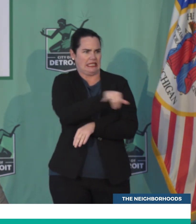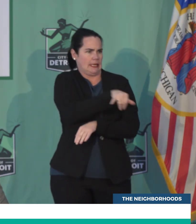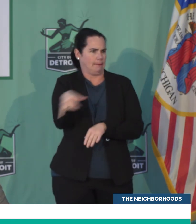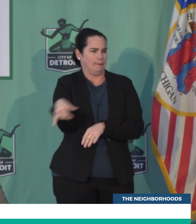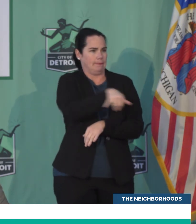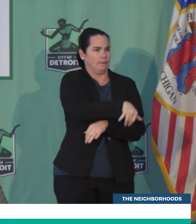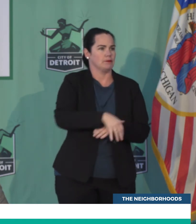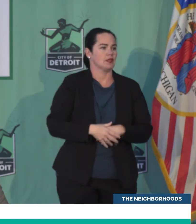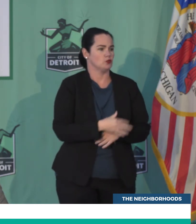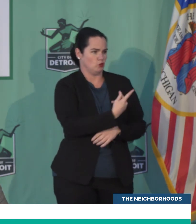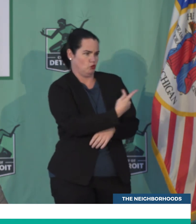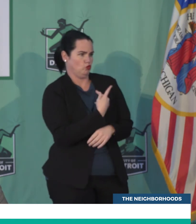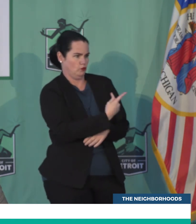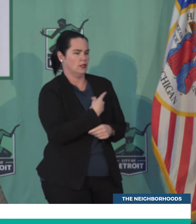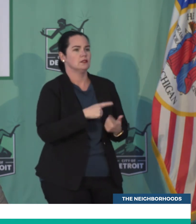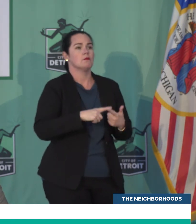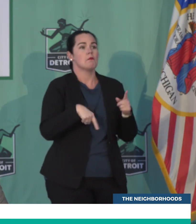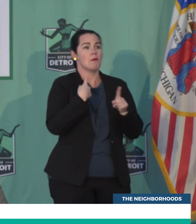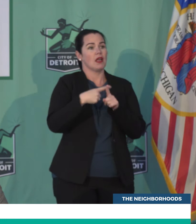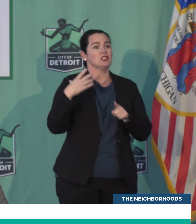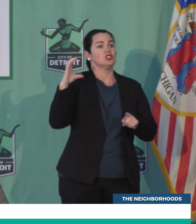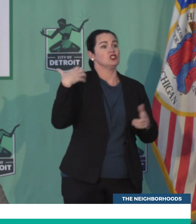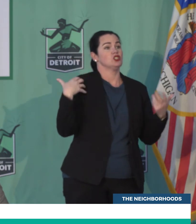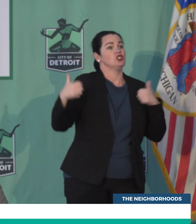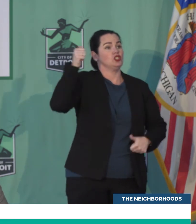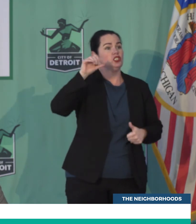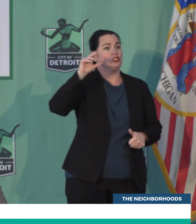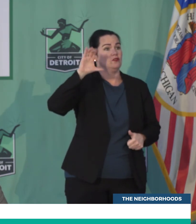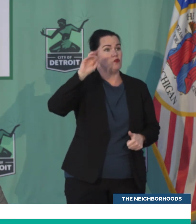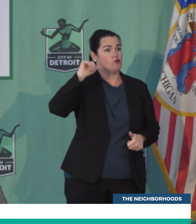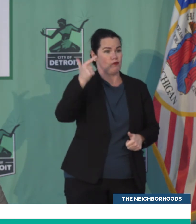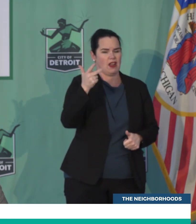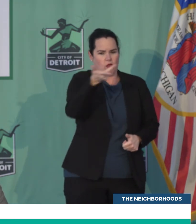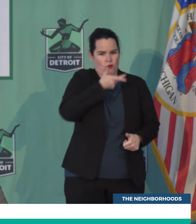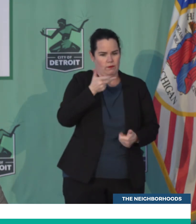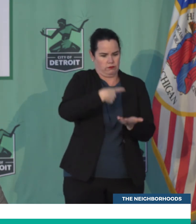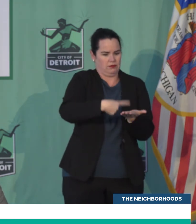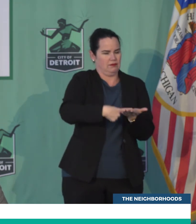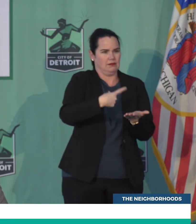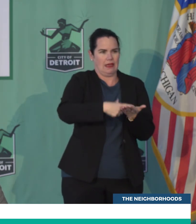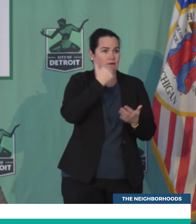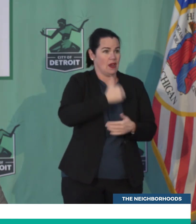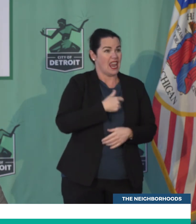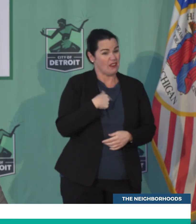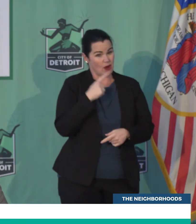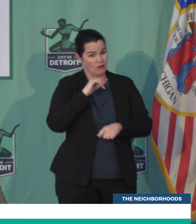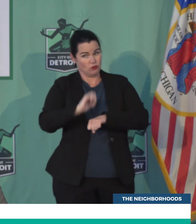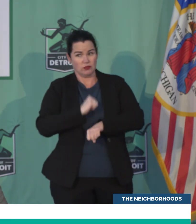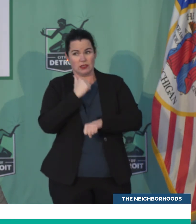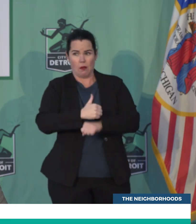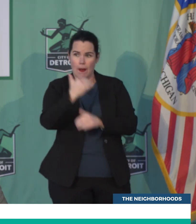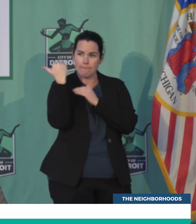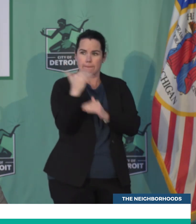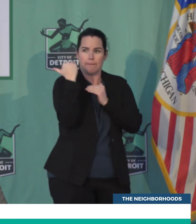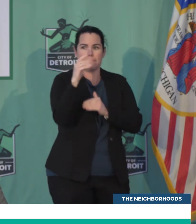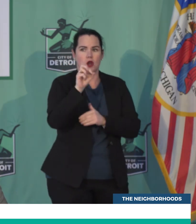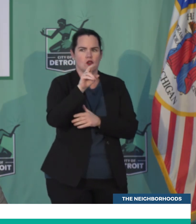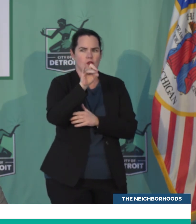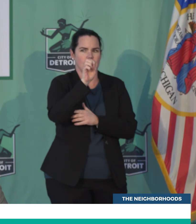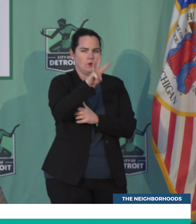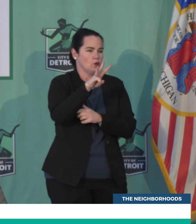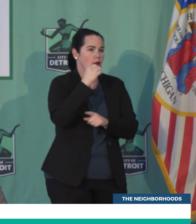talking about all these options every day. If we have to go to a curfew, we will, but we haven't made that decision at this